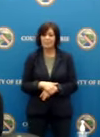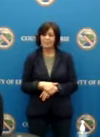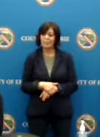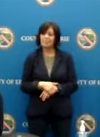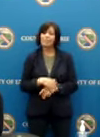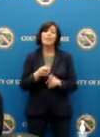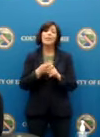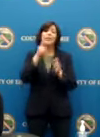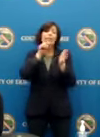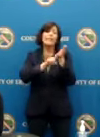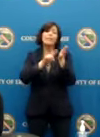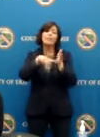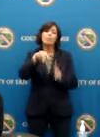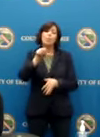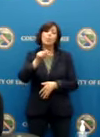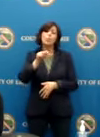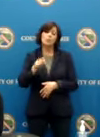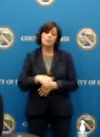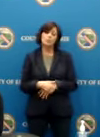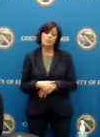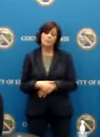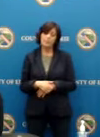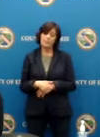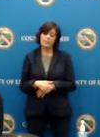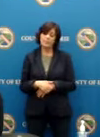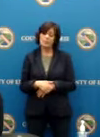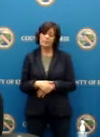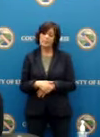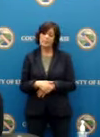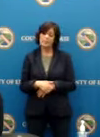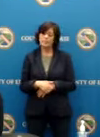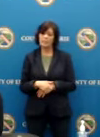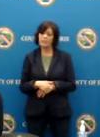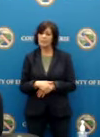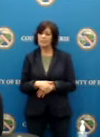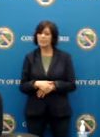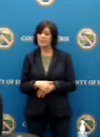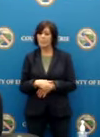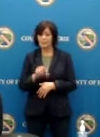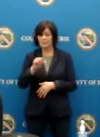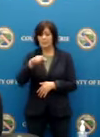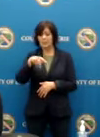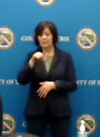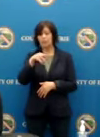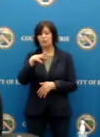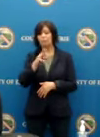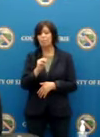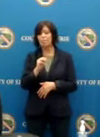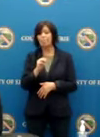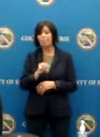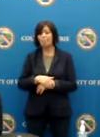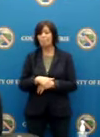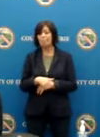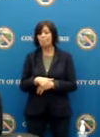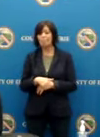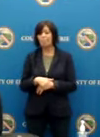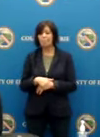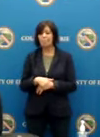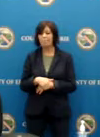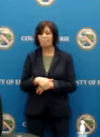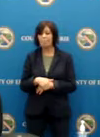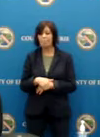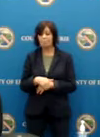Anybody from Investigative Post? I think we have a call, somebody on from Spectrum Buffalo. Ron, do